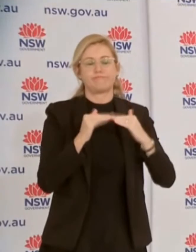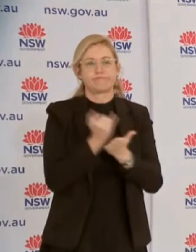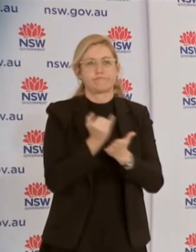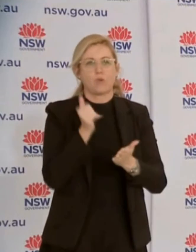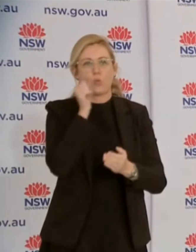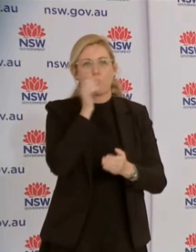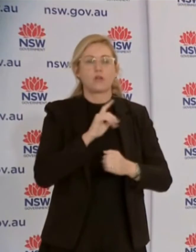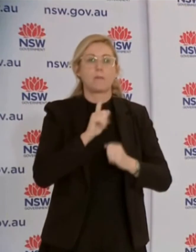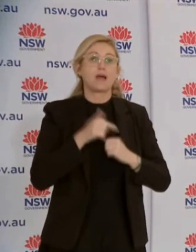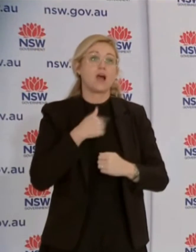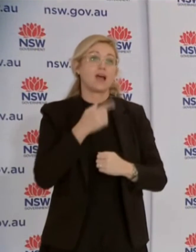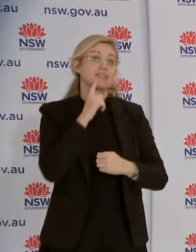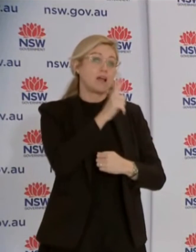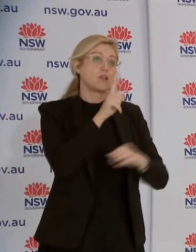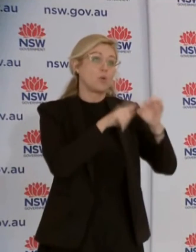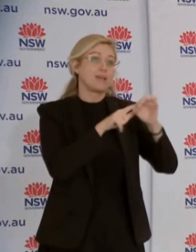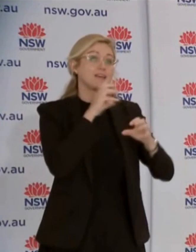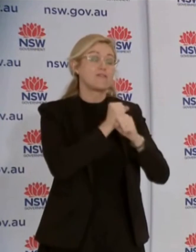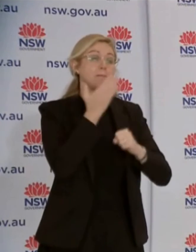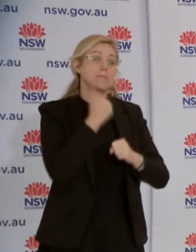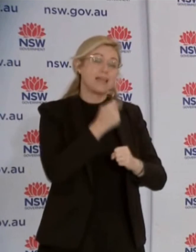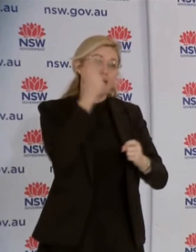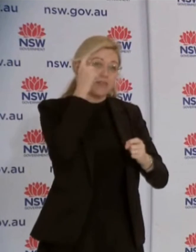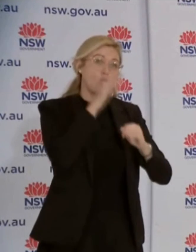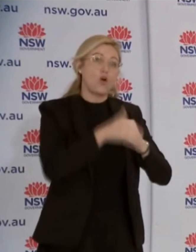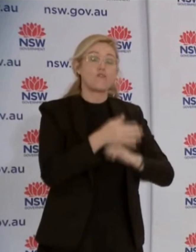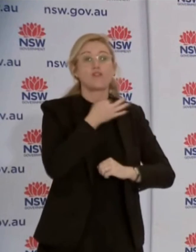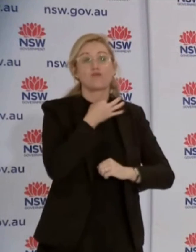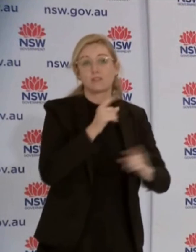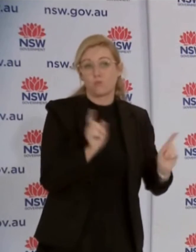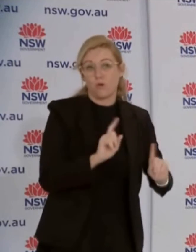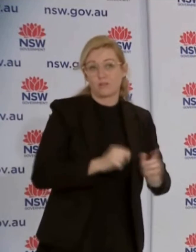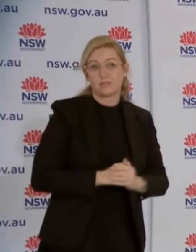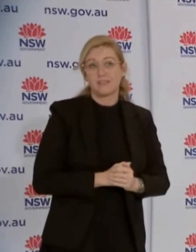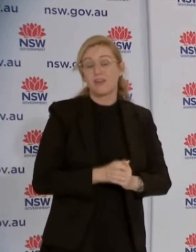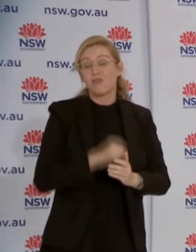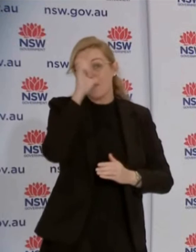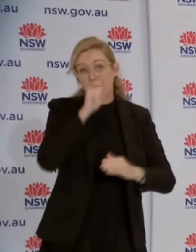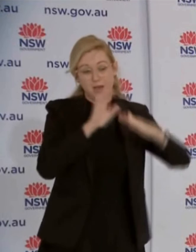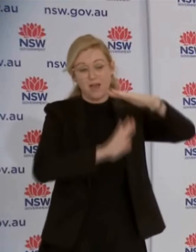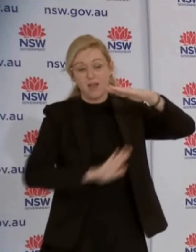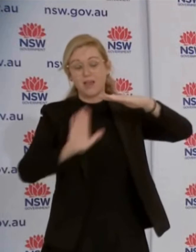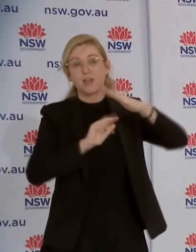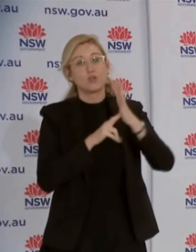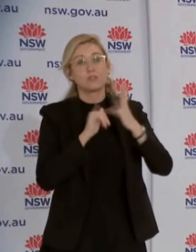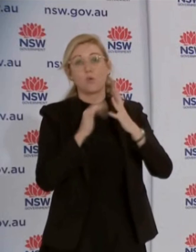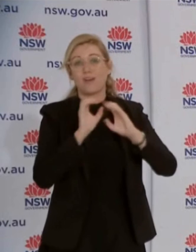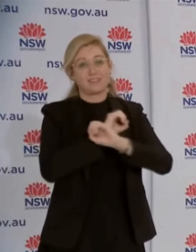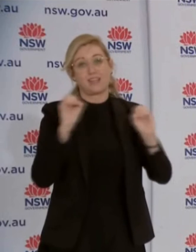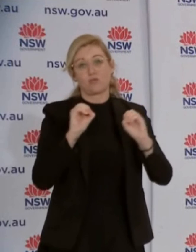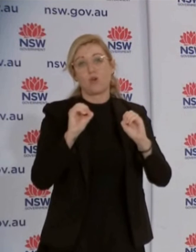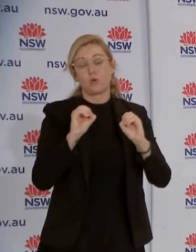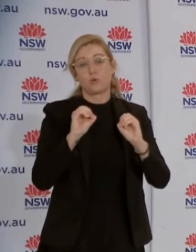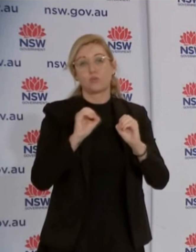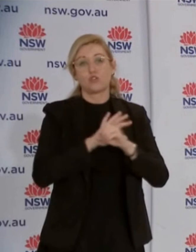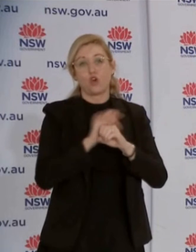say to the Queensland Government, please consider the risk, please consider the fact that there are still no cases in northern New South Wales, and especially in communities